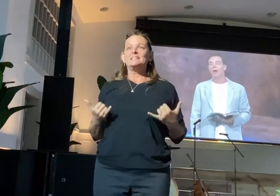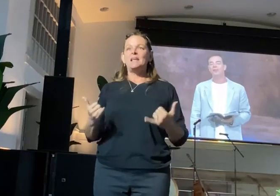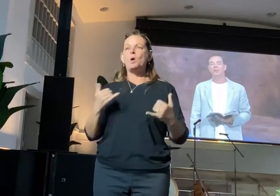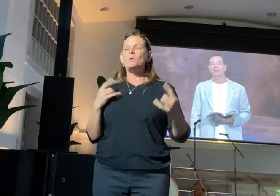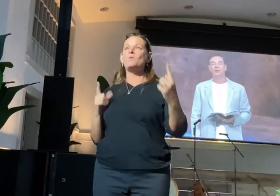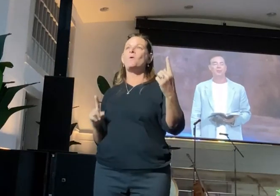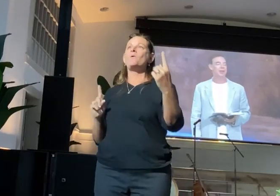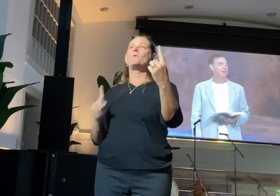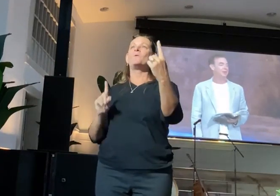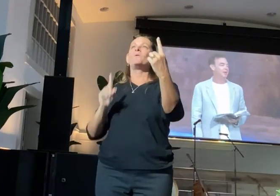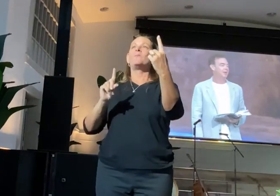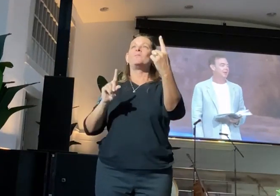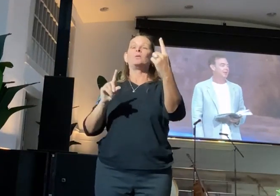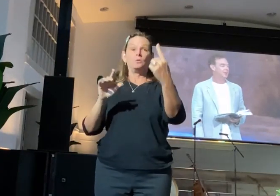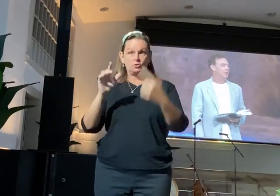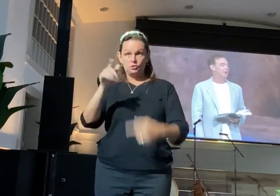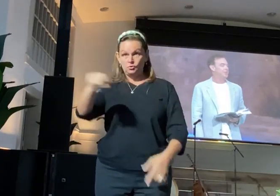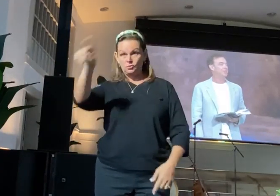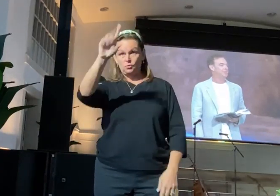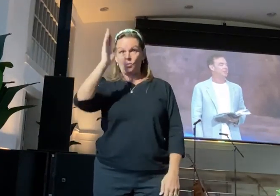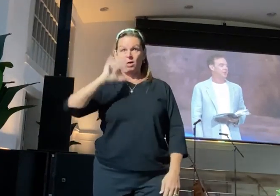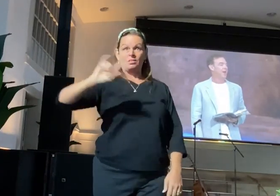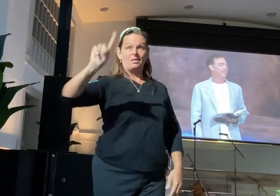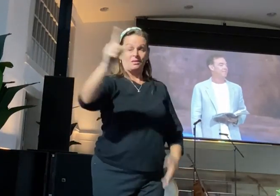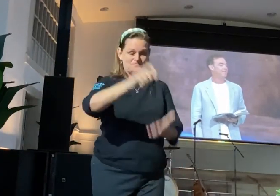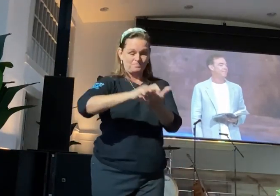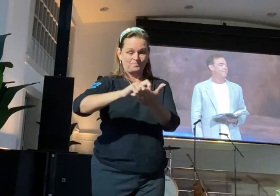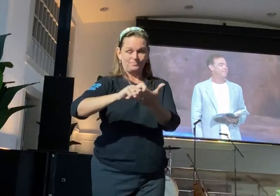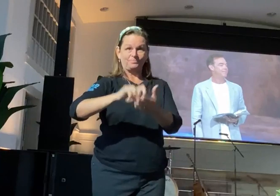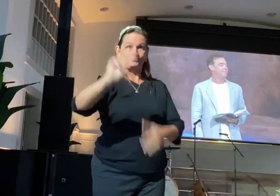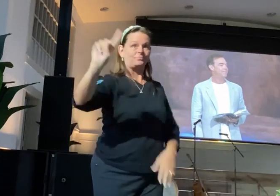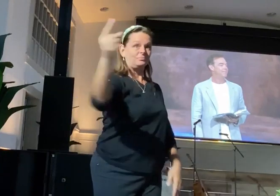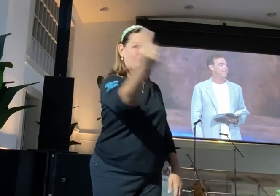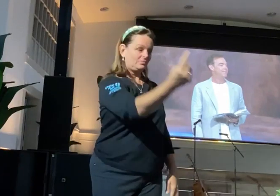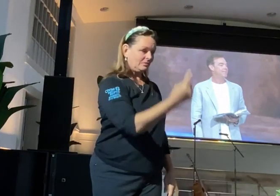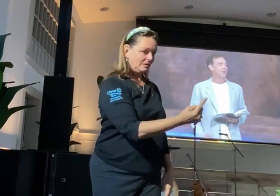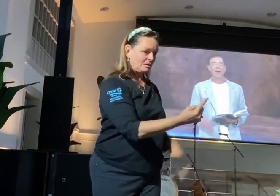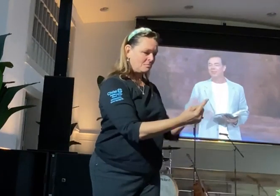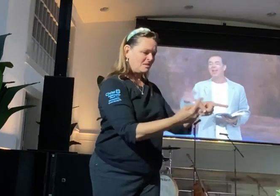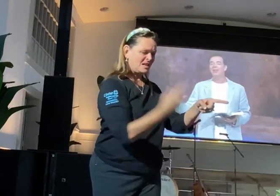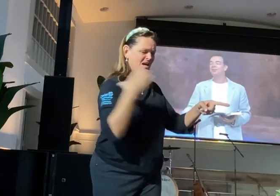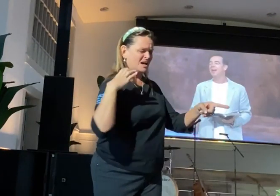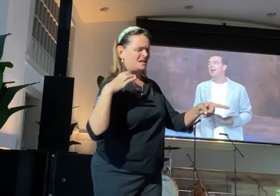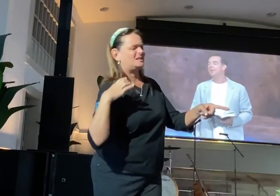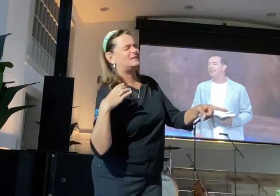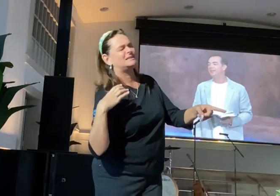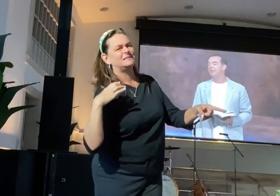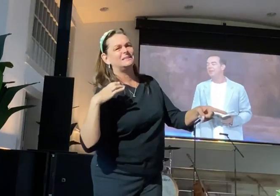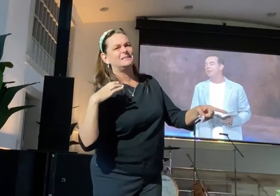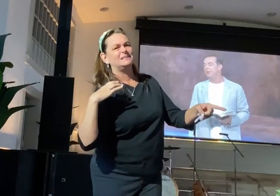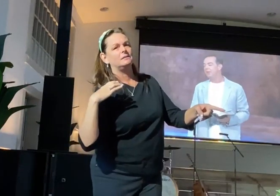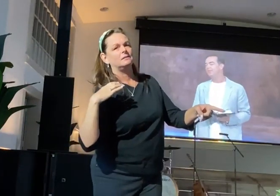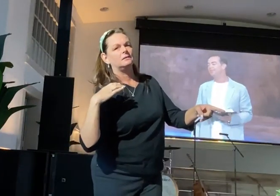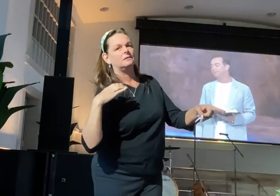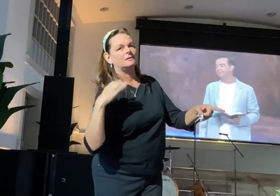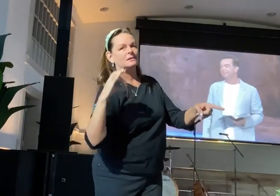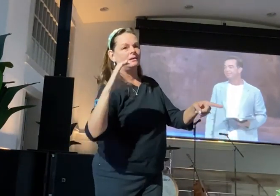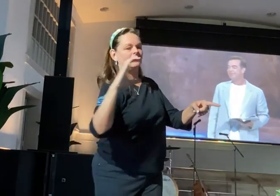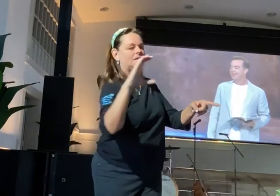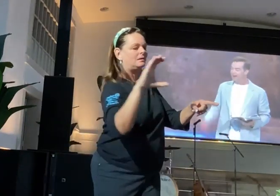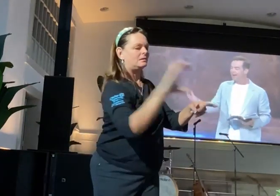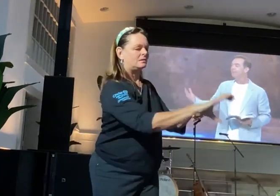our way to the crosses in a little bit, you're going to let Jesus do that. Well, after they had the time of the evening meal, they